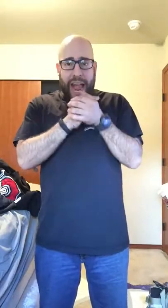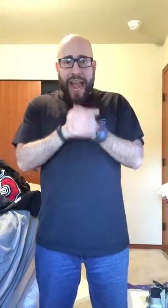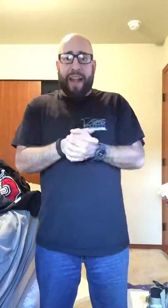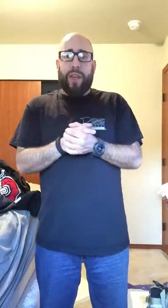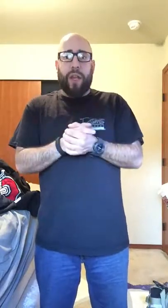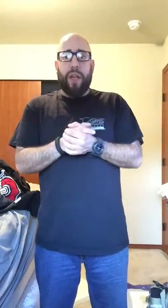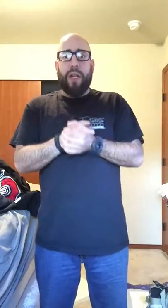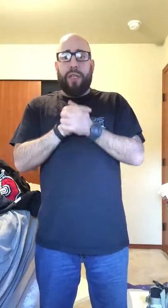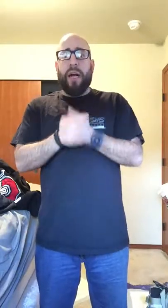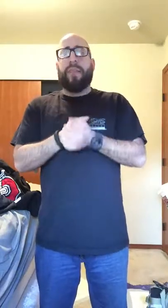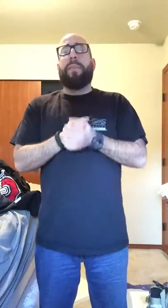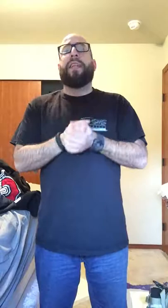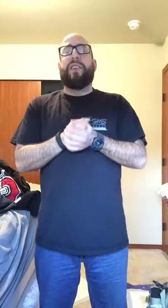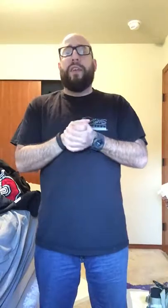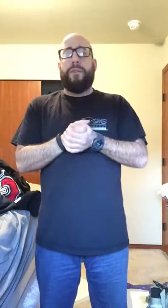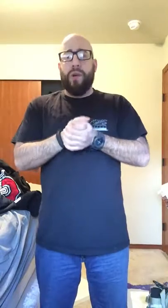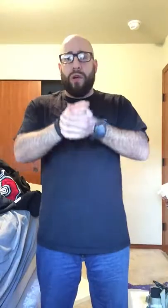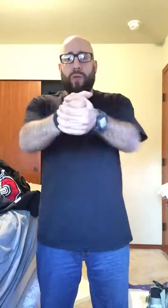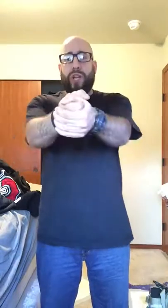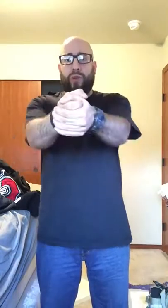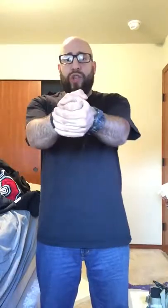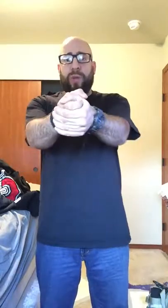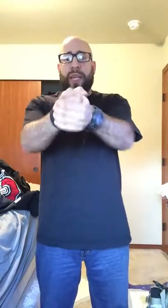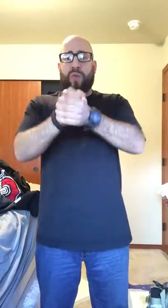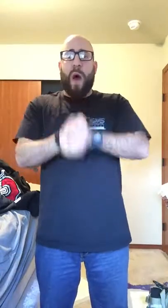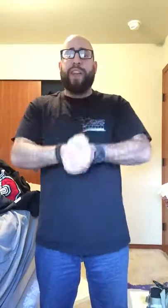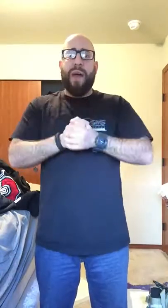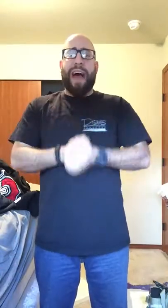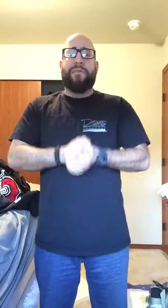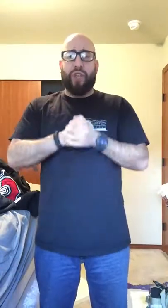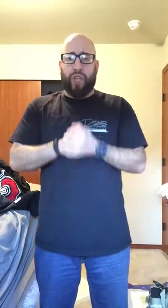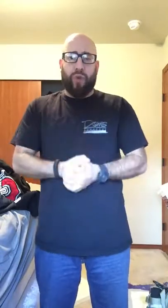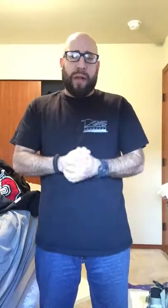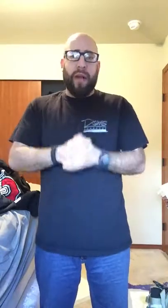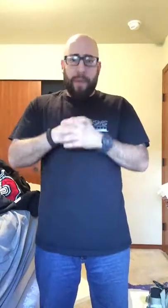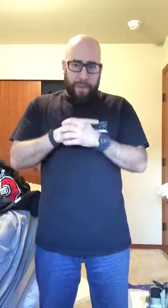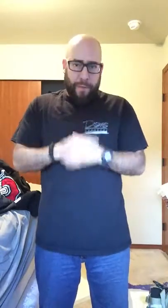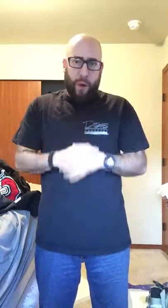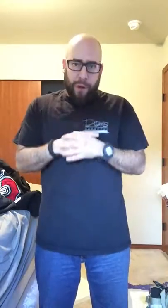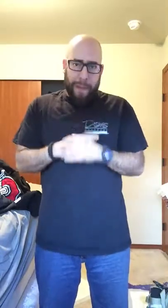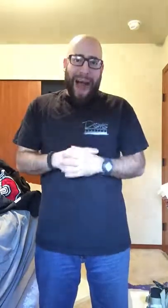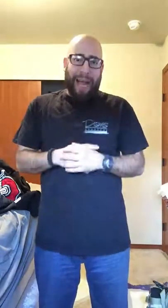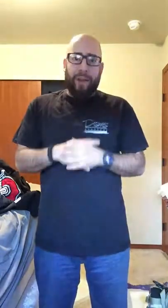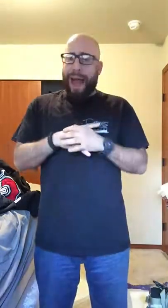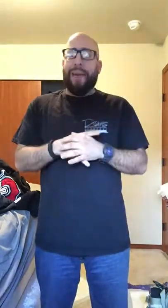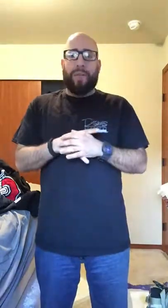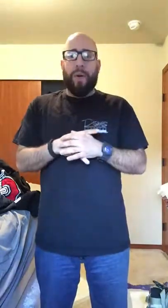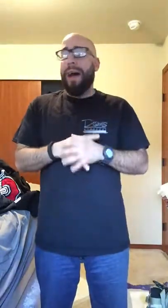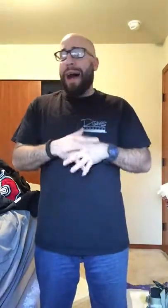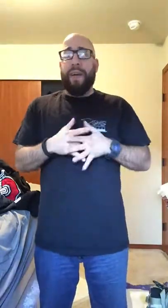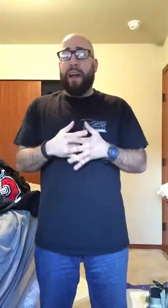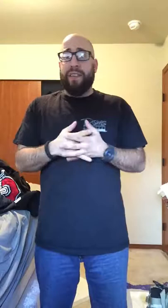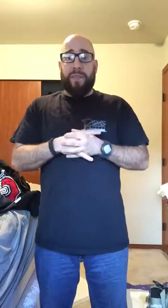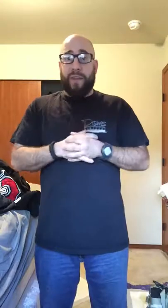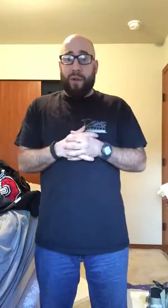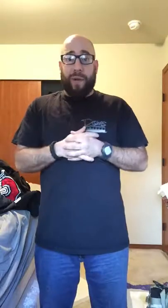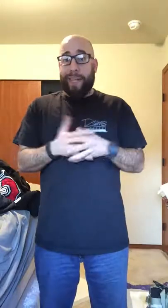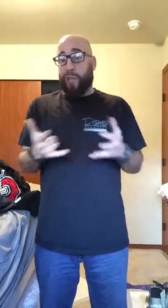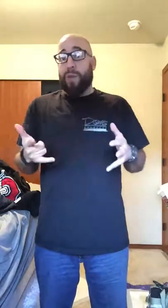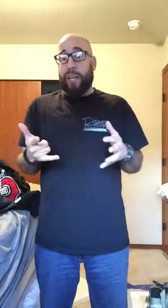hand doesn't mean it's going to feel good when you shoot it. That's why you have to shoot it before you buy it. You have to. I've had guns that feel great, shoot like